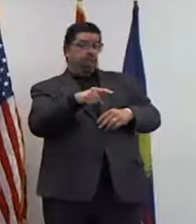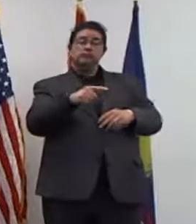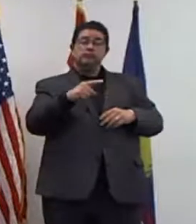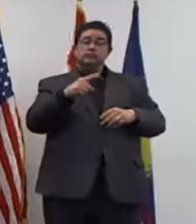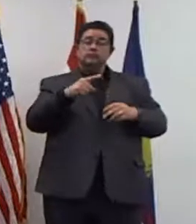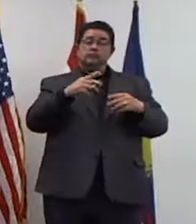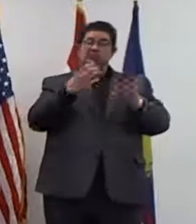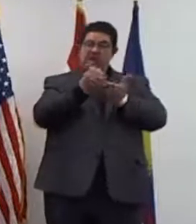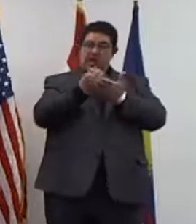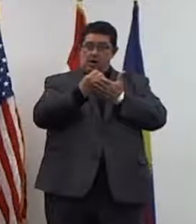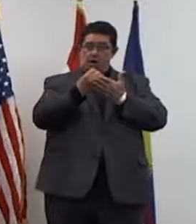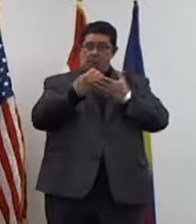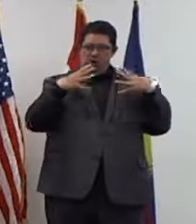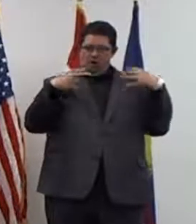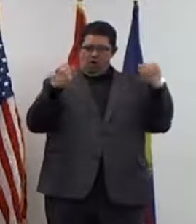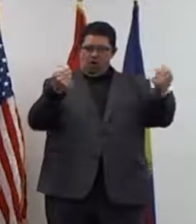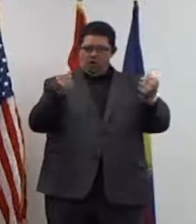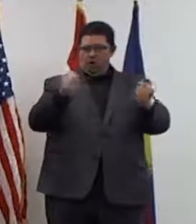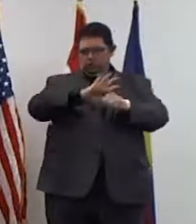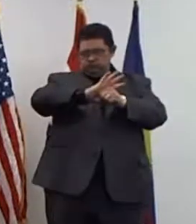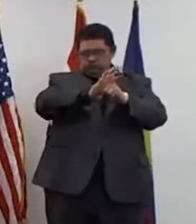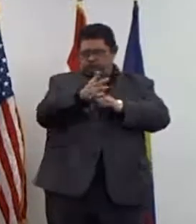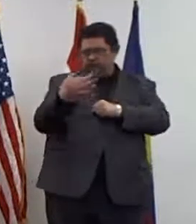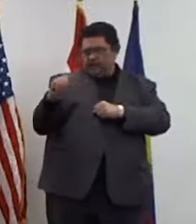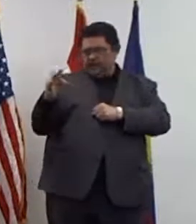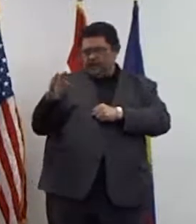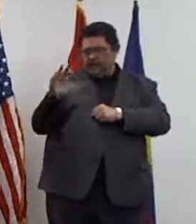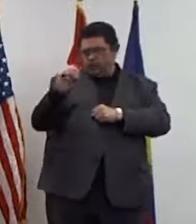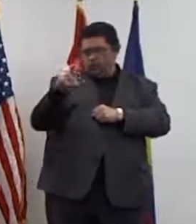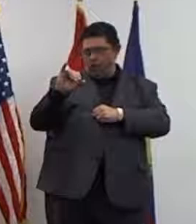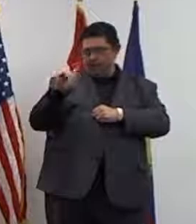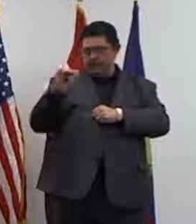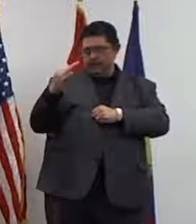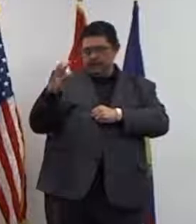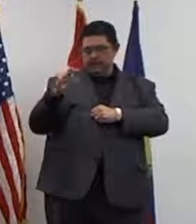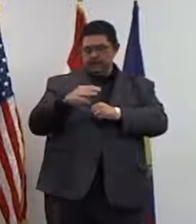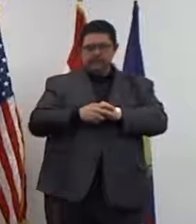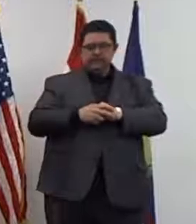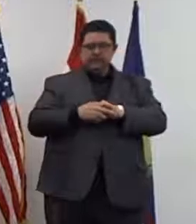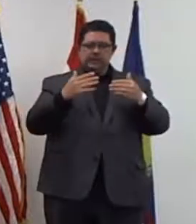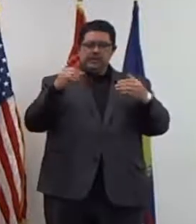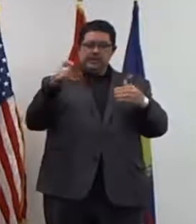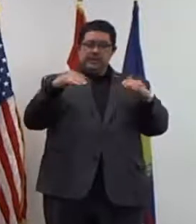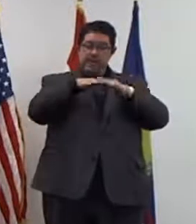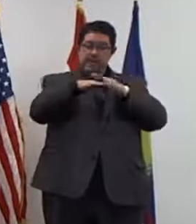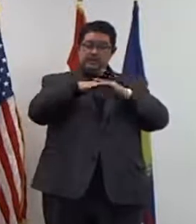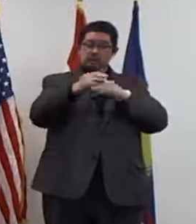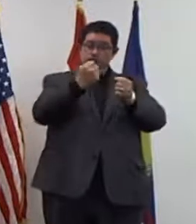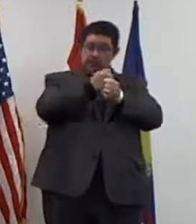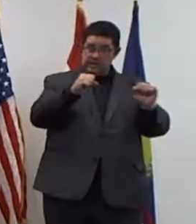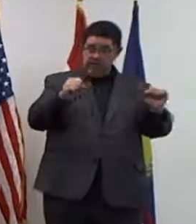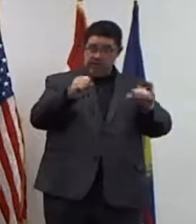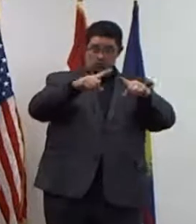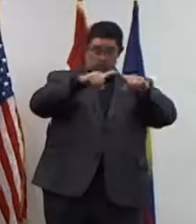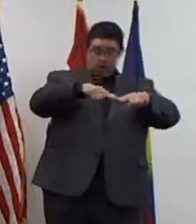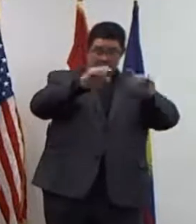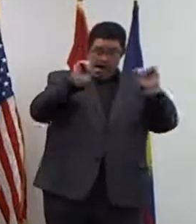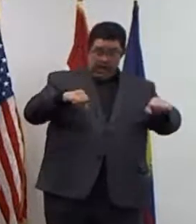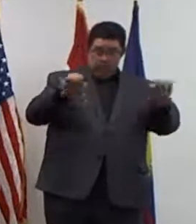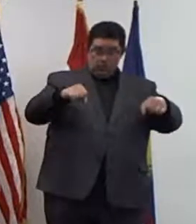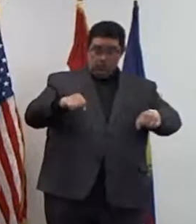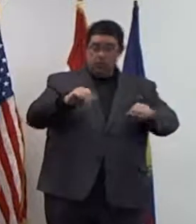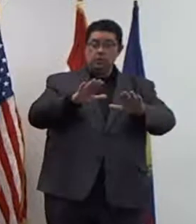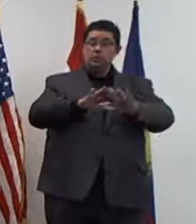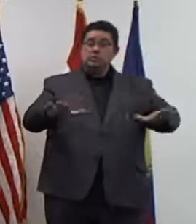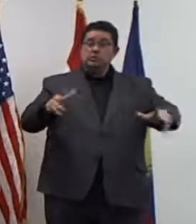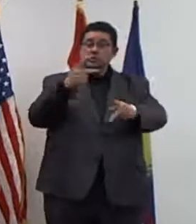effects of COVID-19 require access to safe, reliable, and quality child care